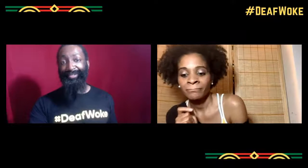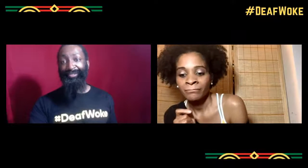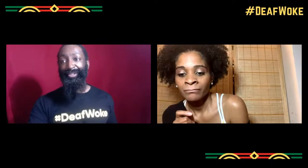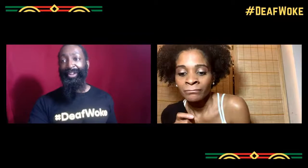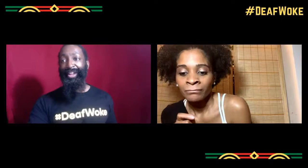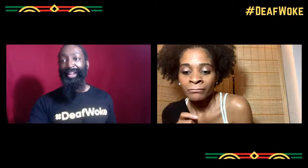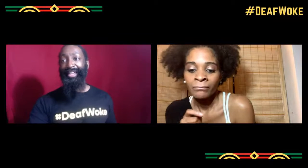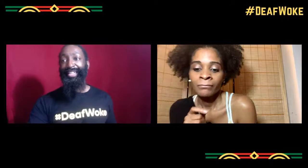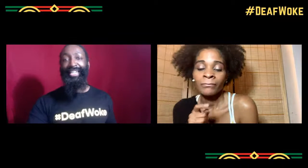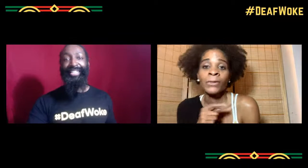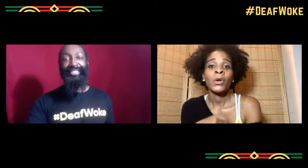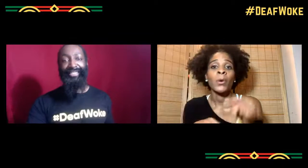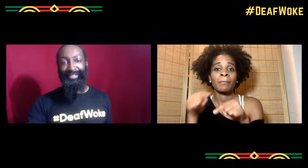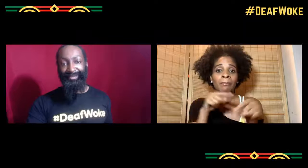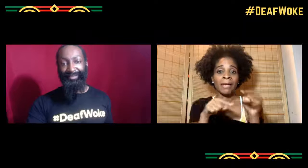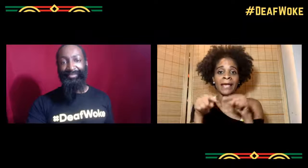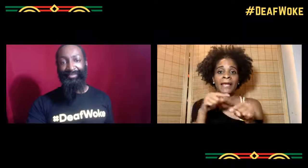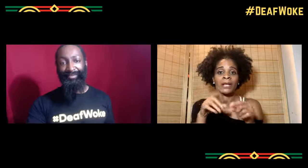can you please share a little bit?